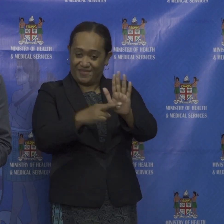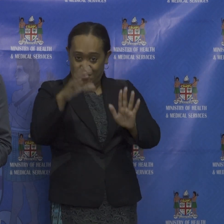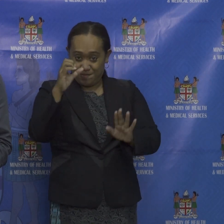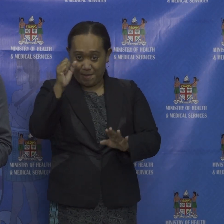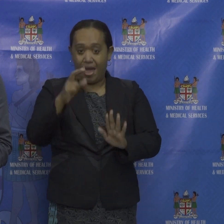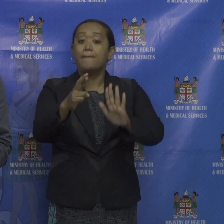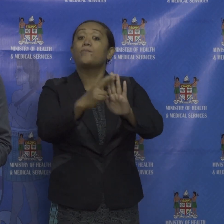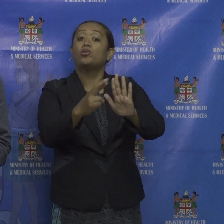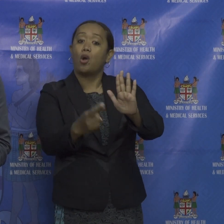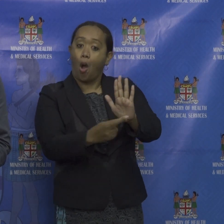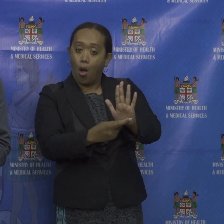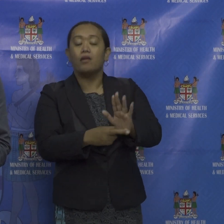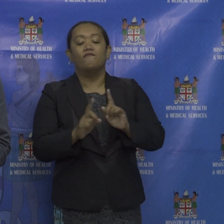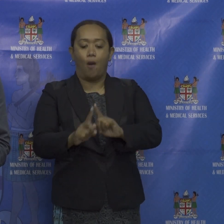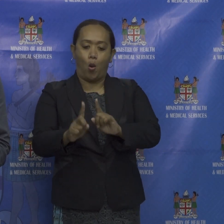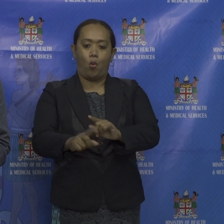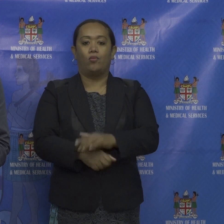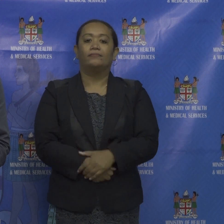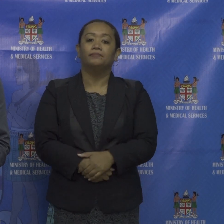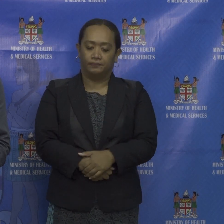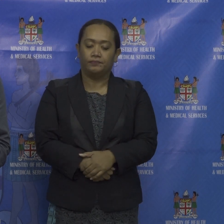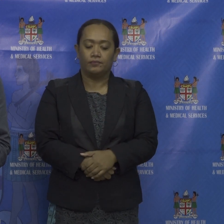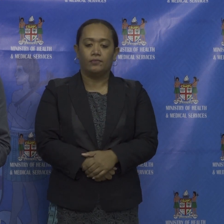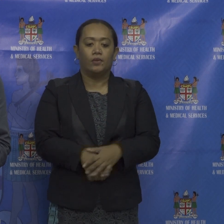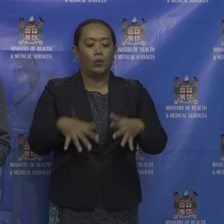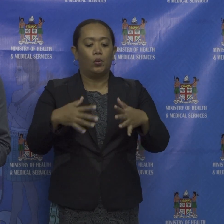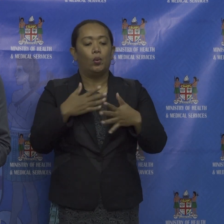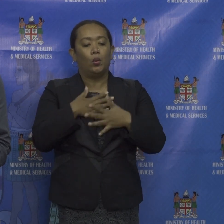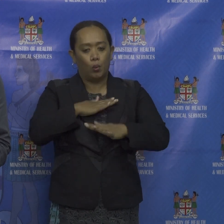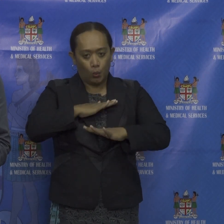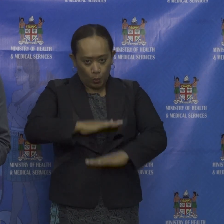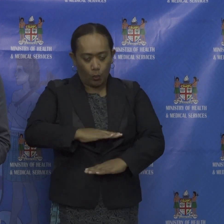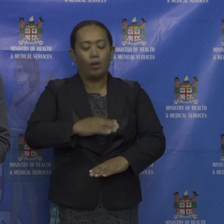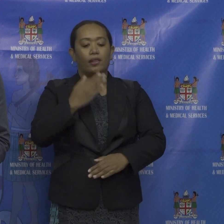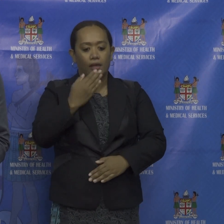be maintained as the most secure facility in the country.